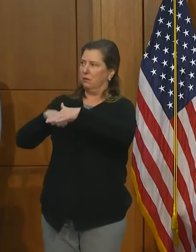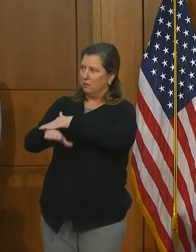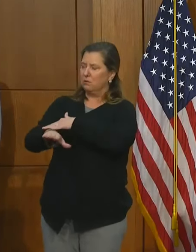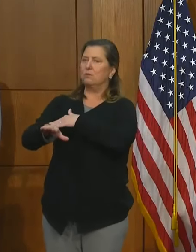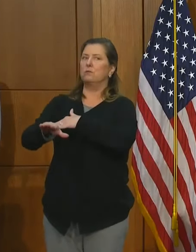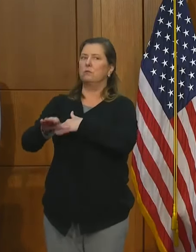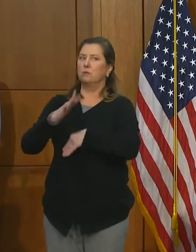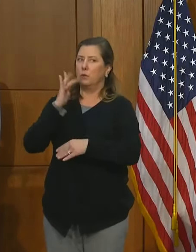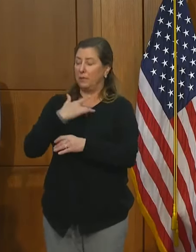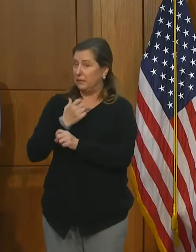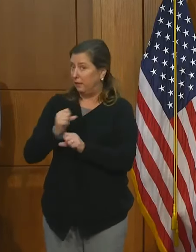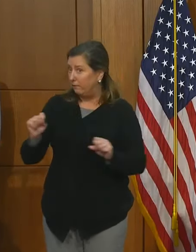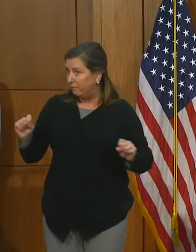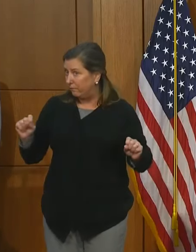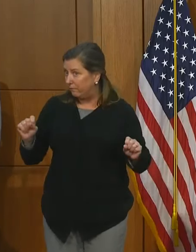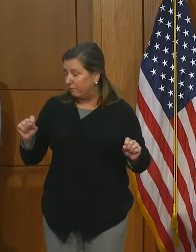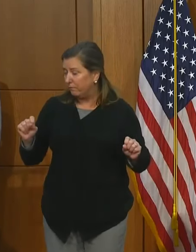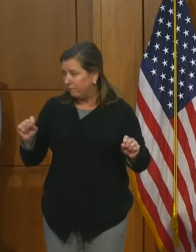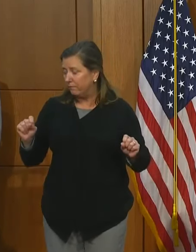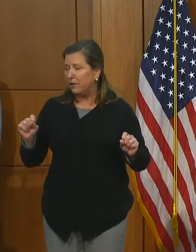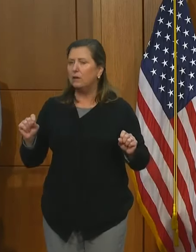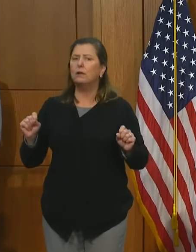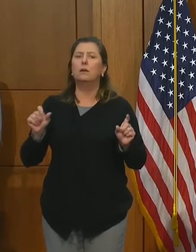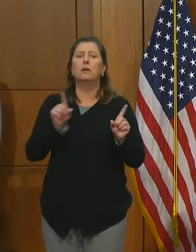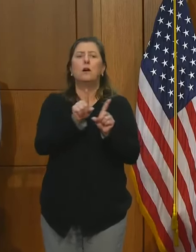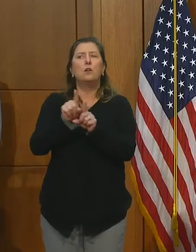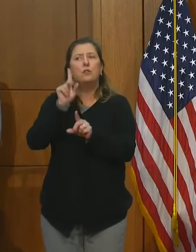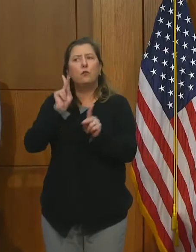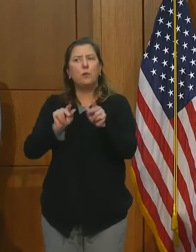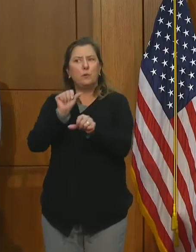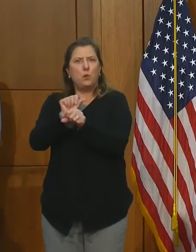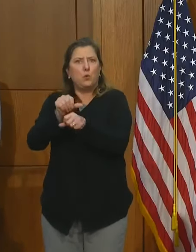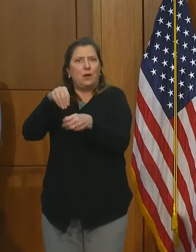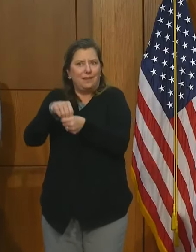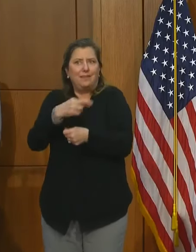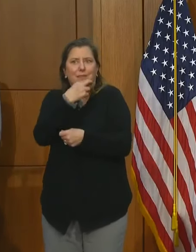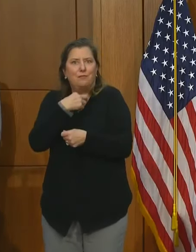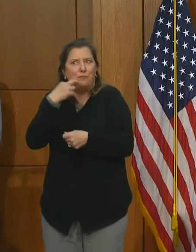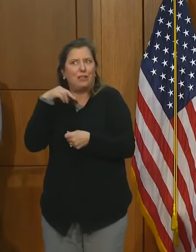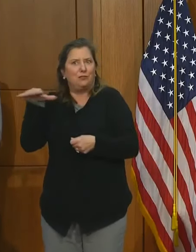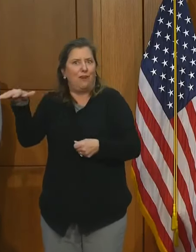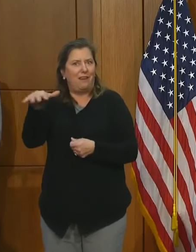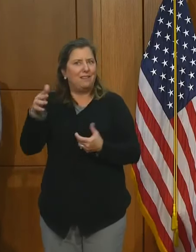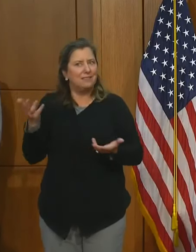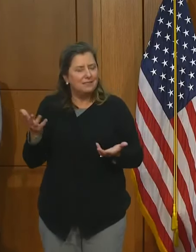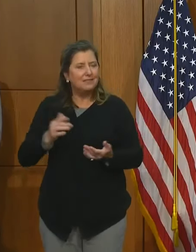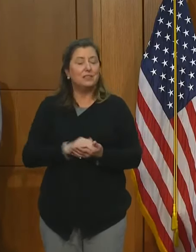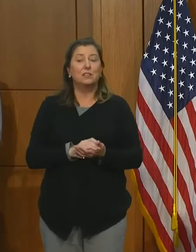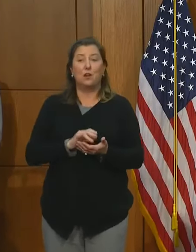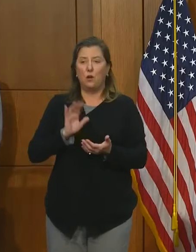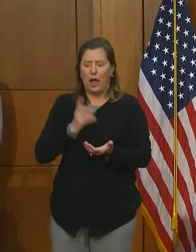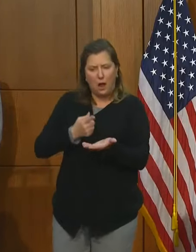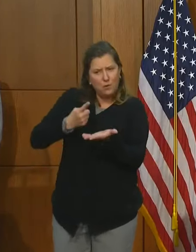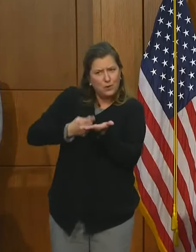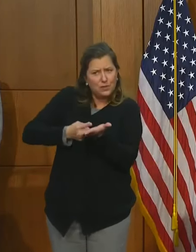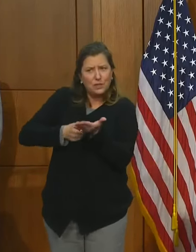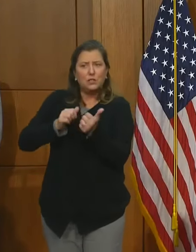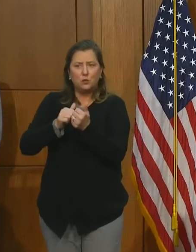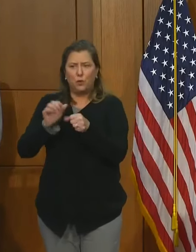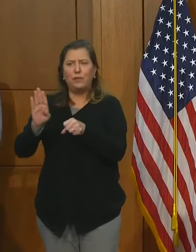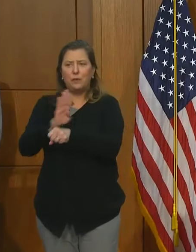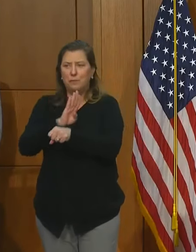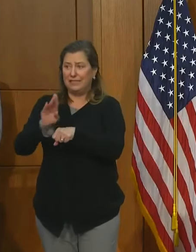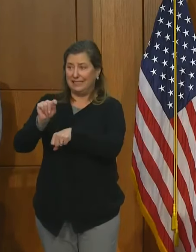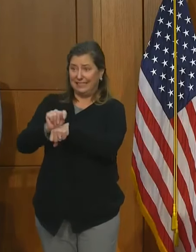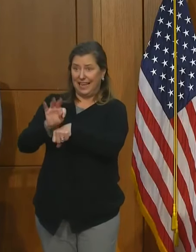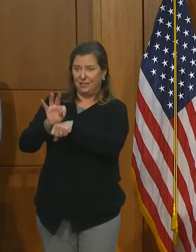going to be safe, and also for employees of restaurants. So a lot of the discussion that we had with our business